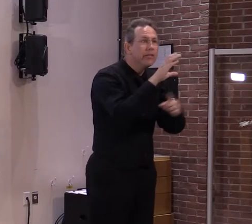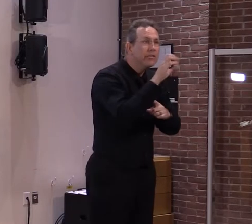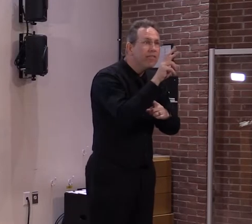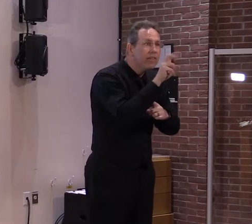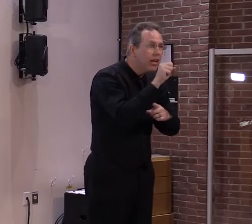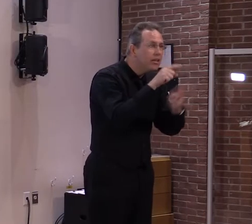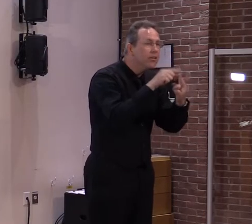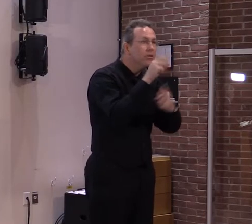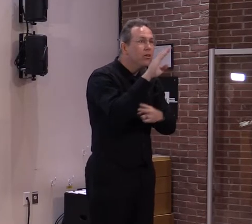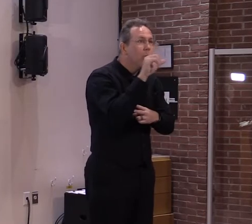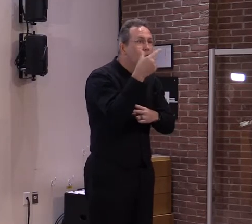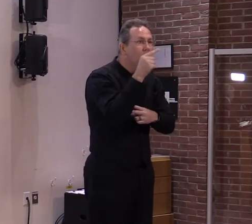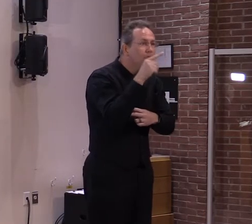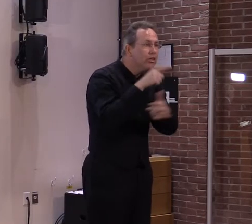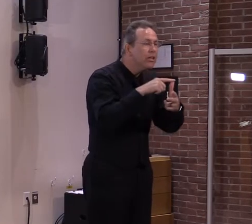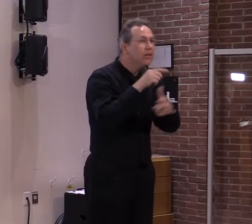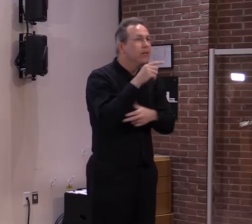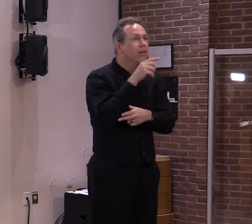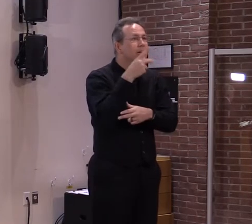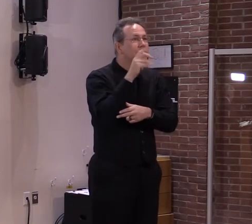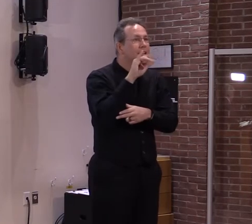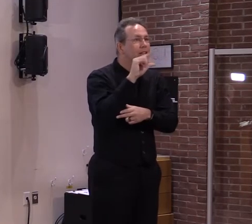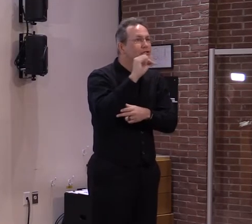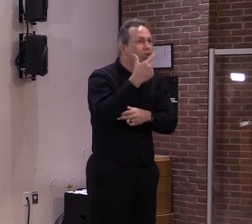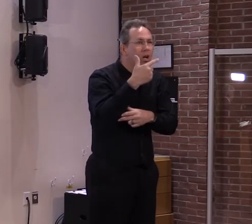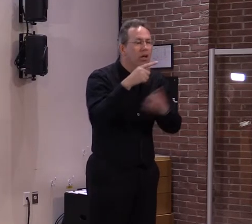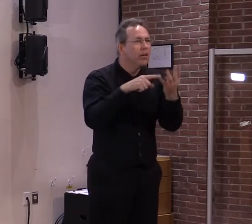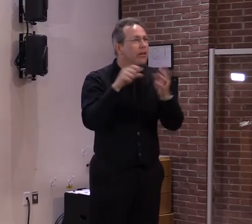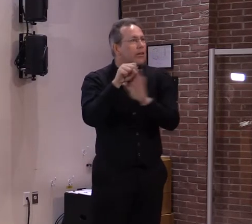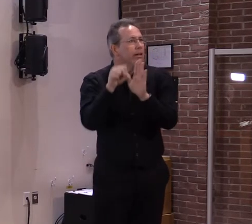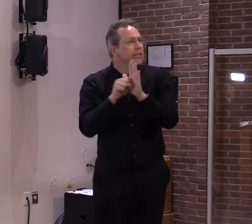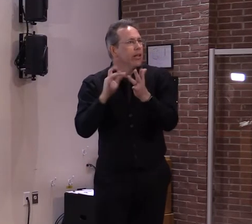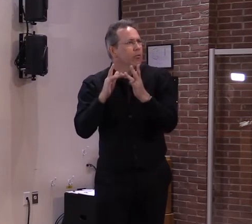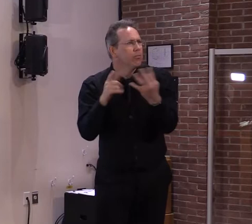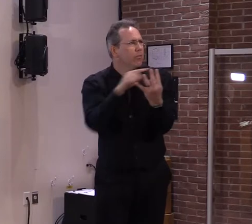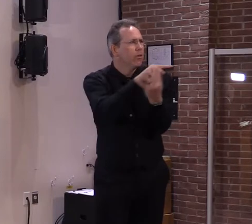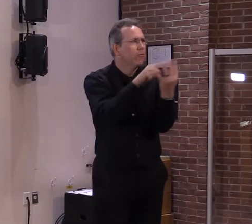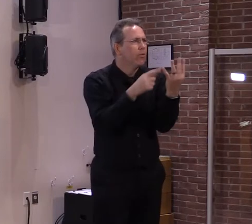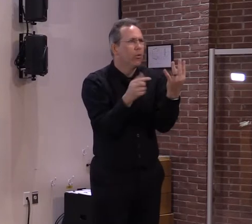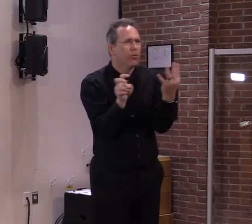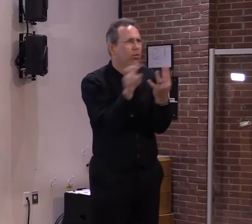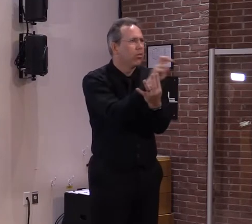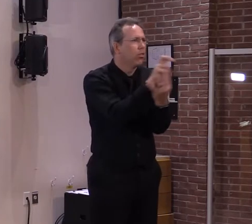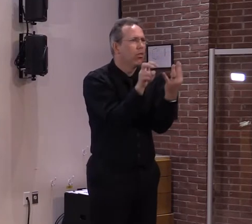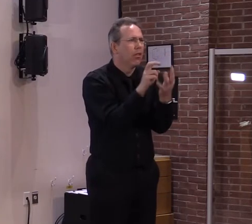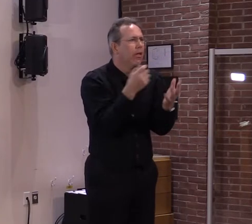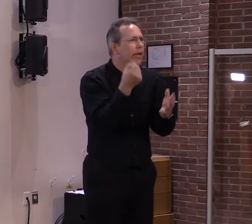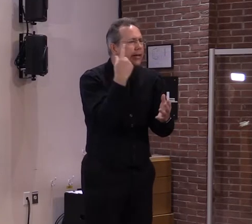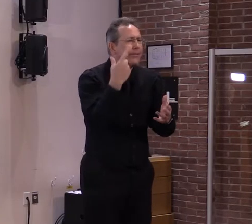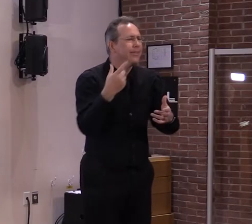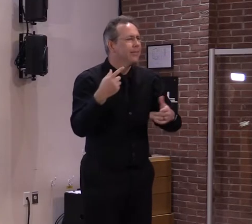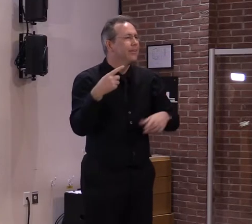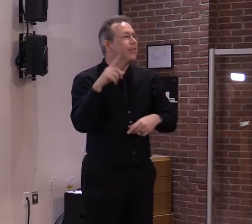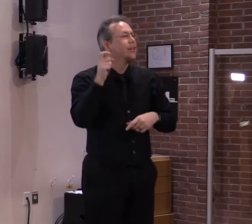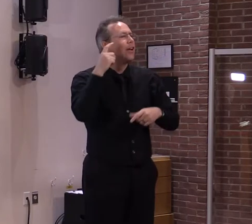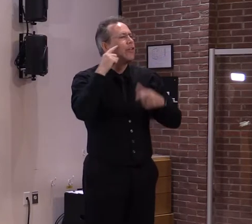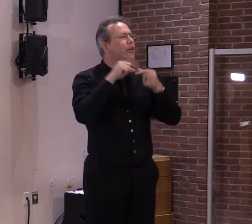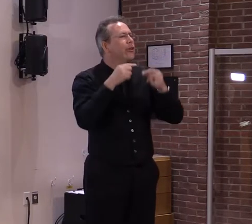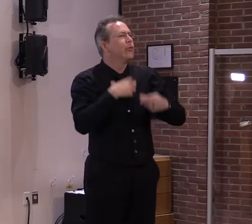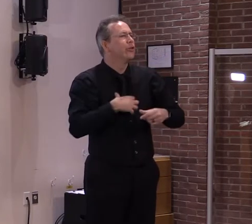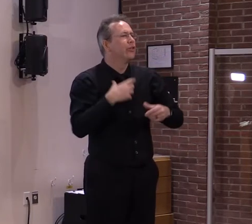This is the issue that the governor has talked about many times in terms of coordinating with our registration